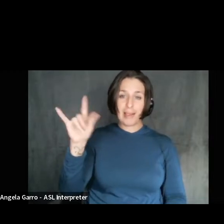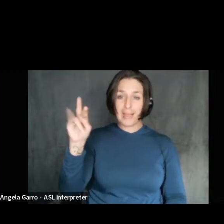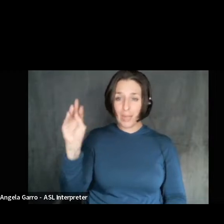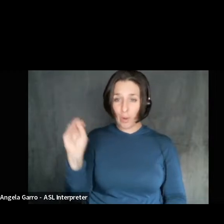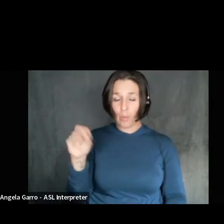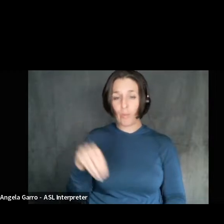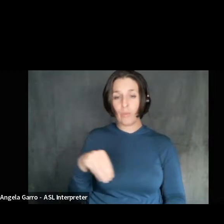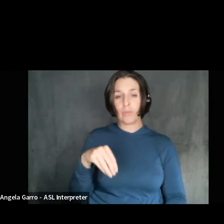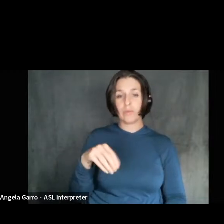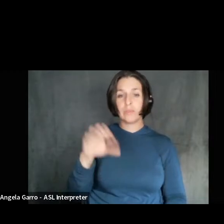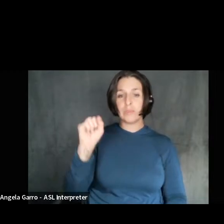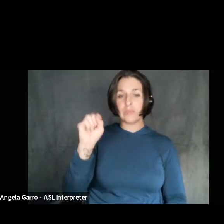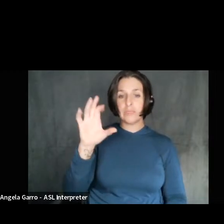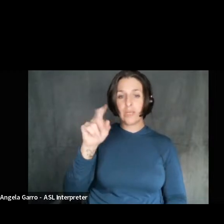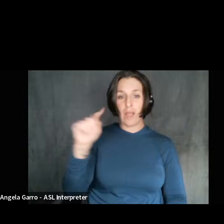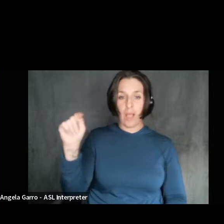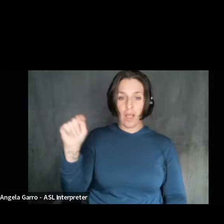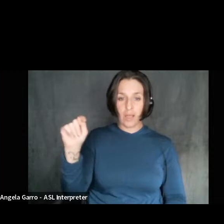Scott Bondurant.